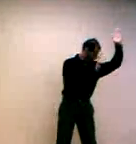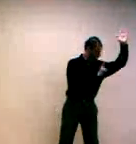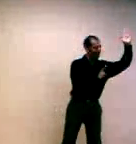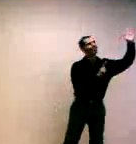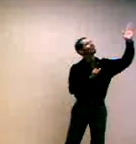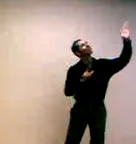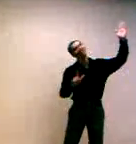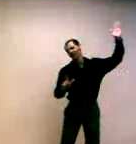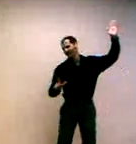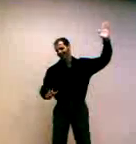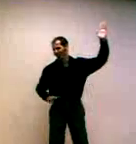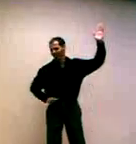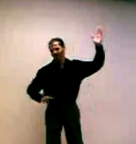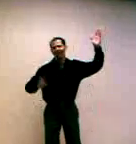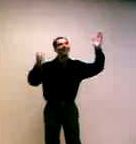Let us all give praise to the Lord.